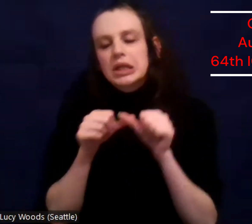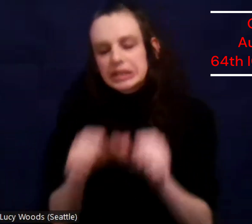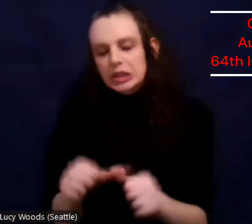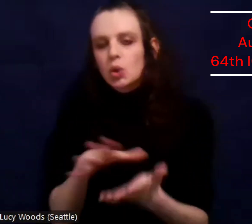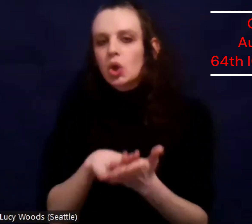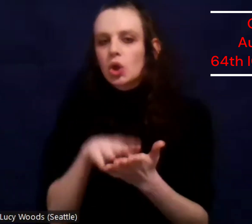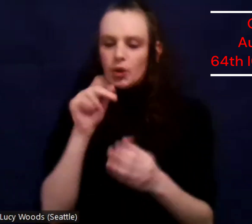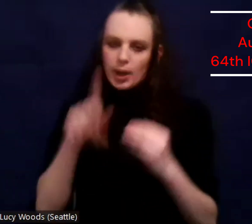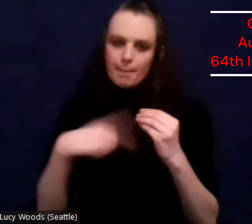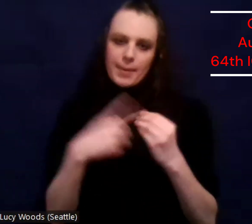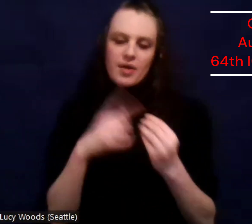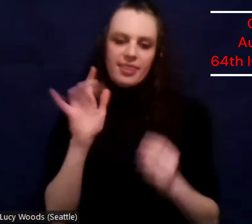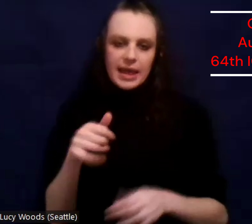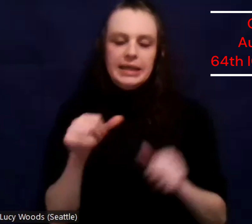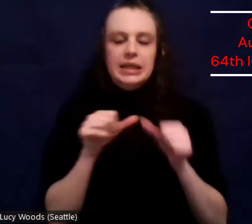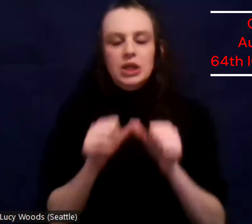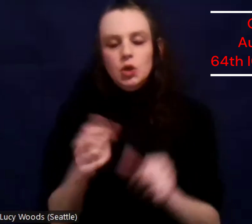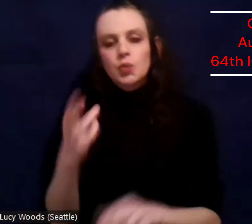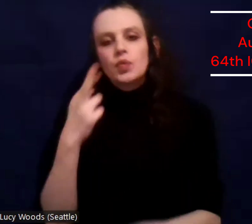realize that